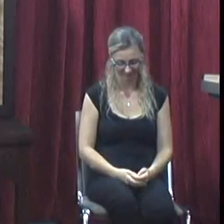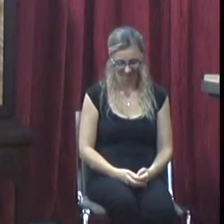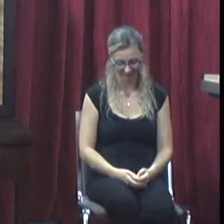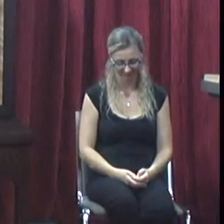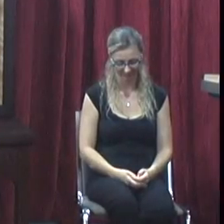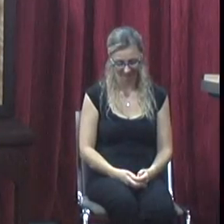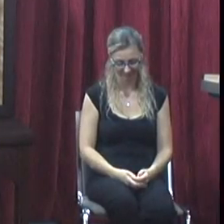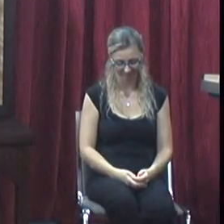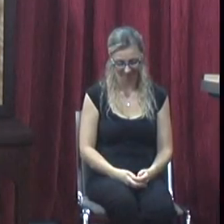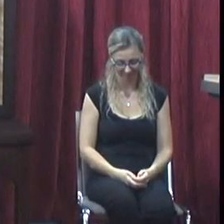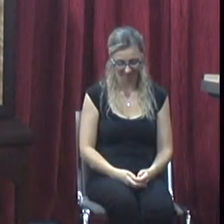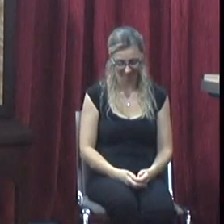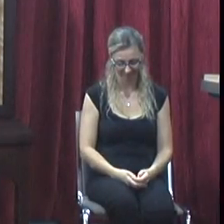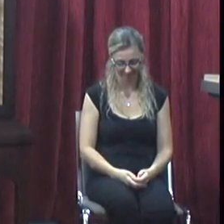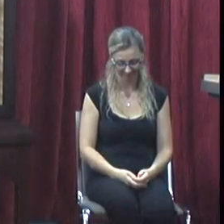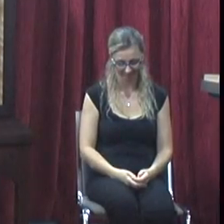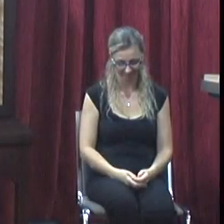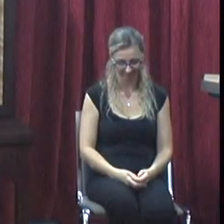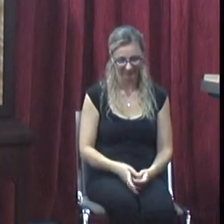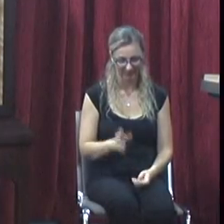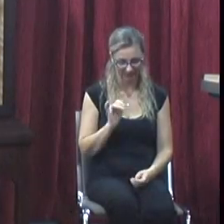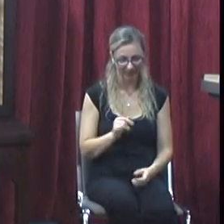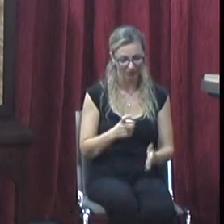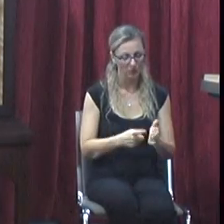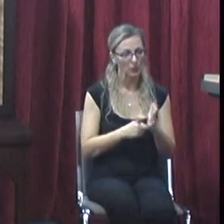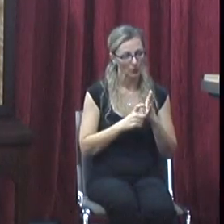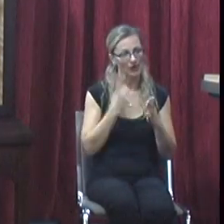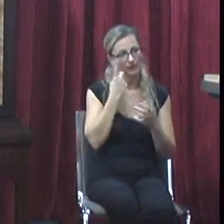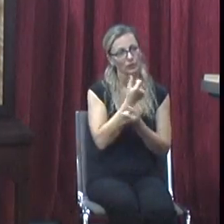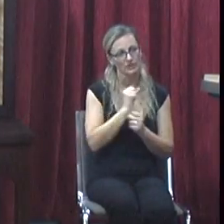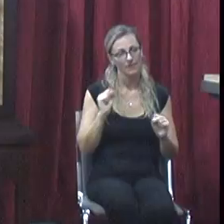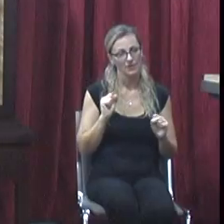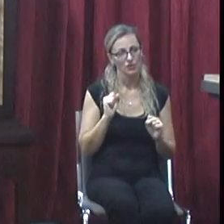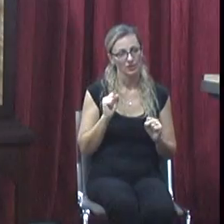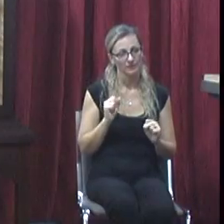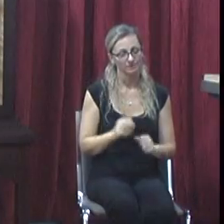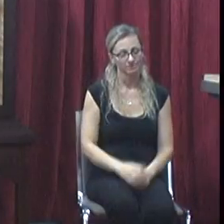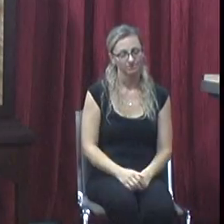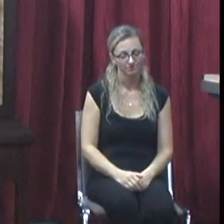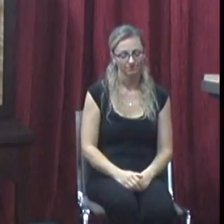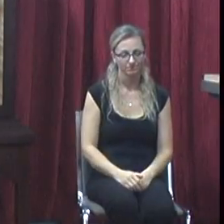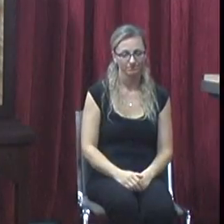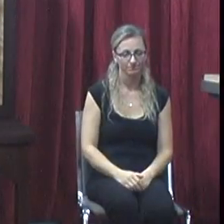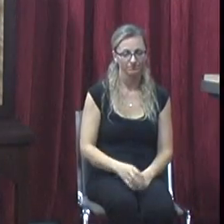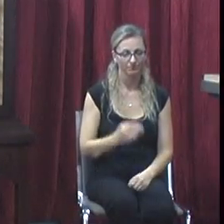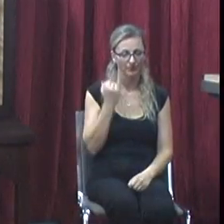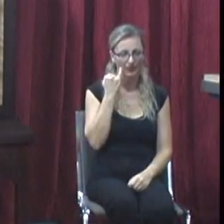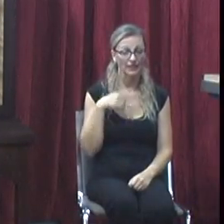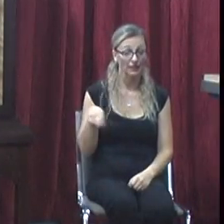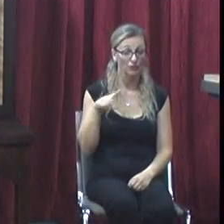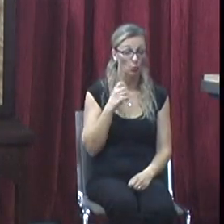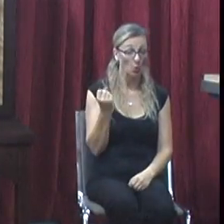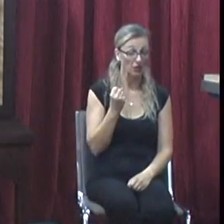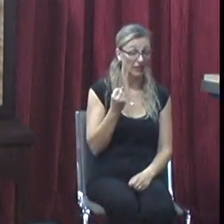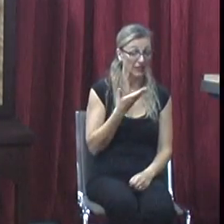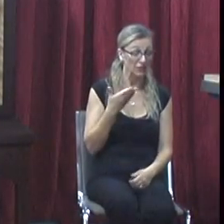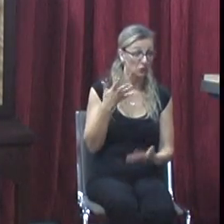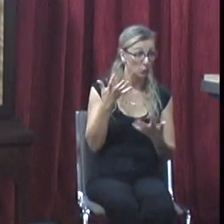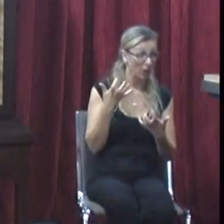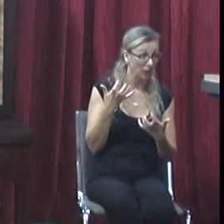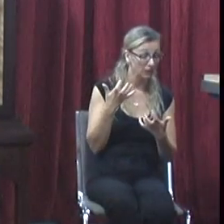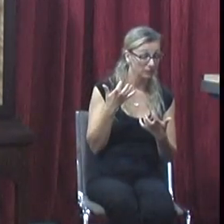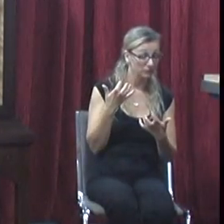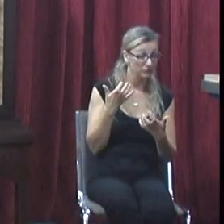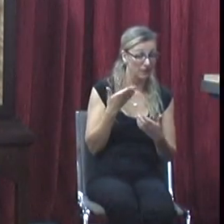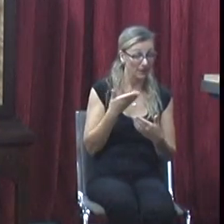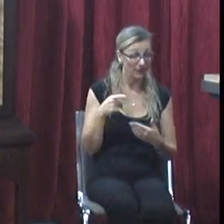your life. It's required for salvation. Holding on to things that you want or want to do means he's